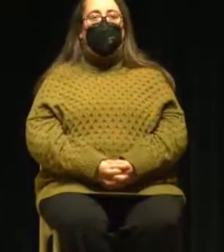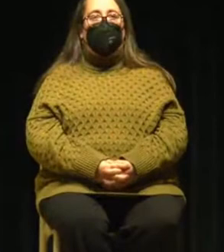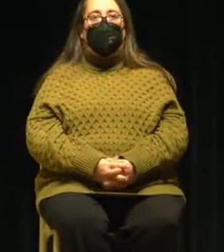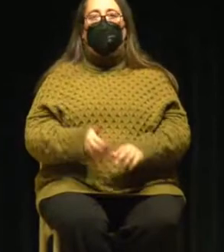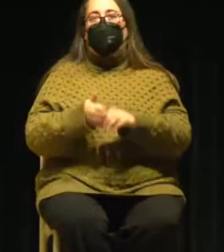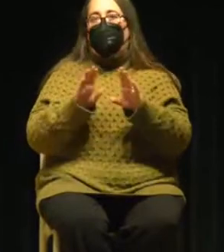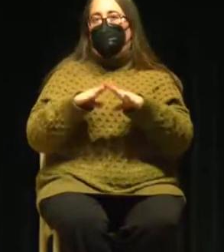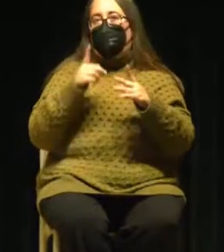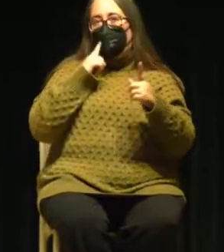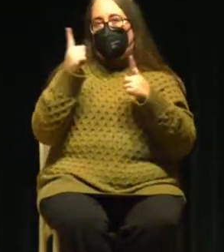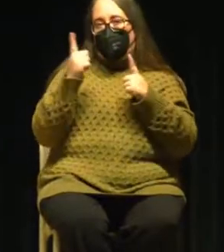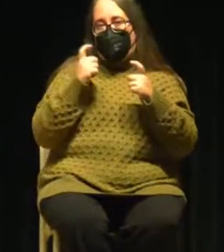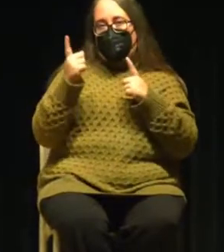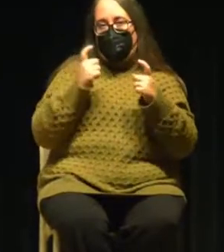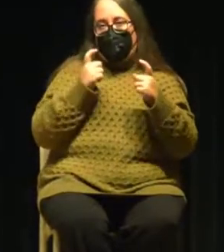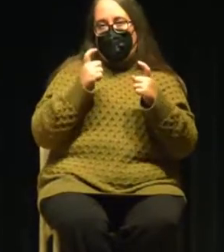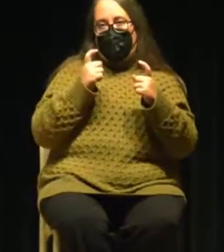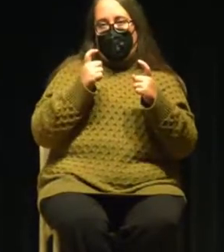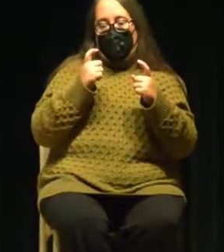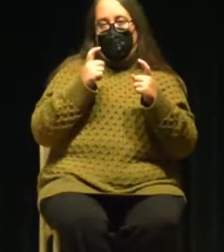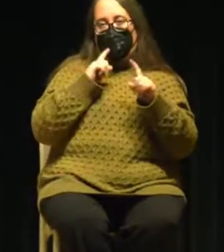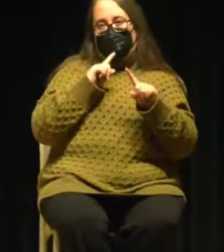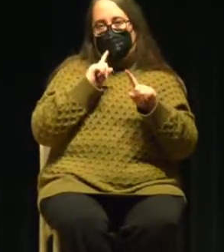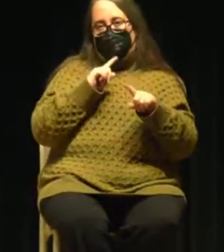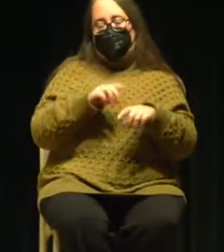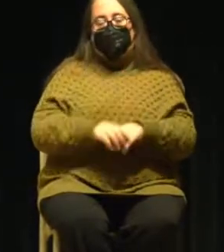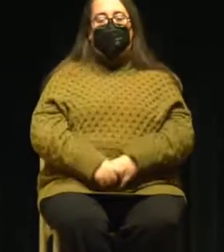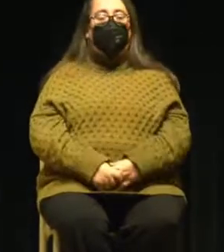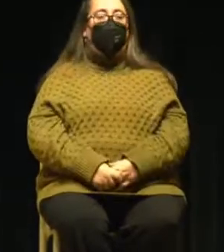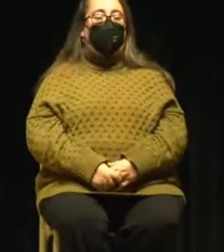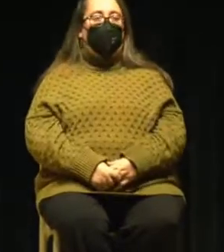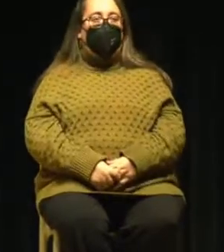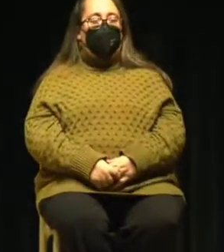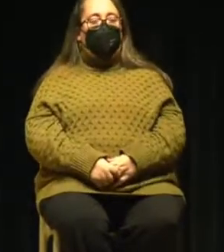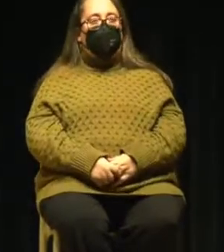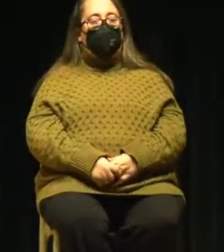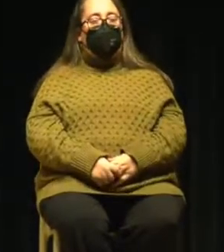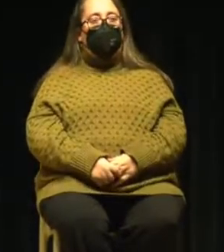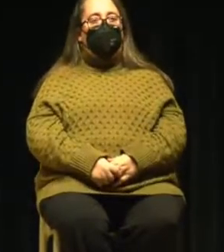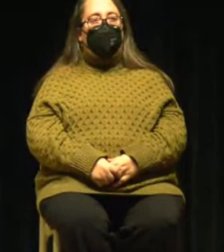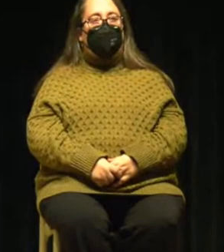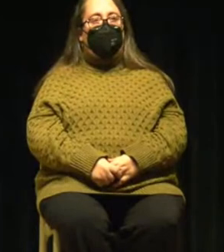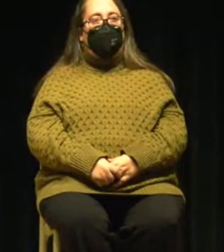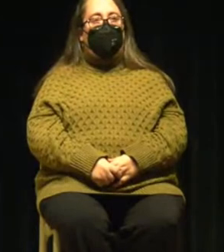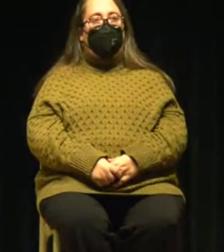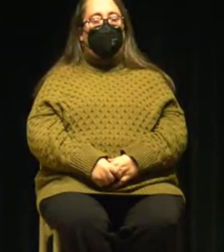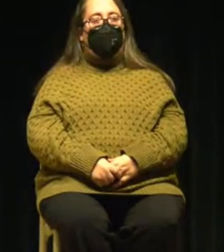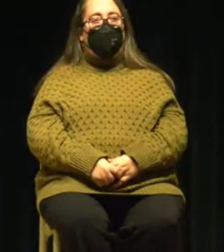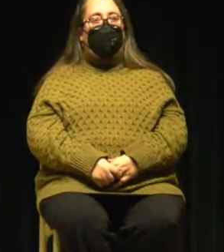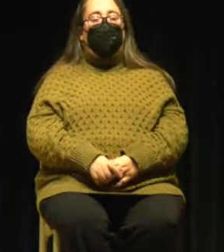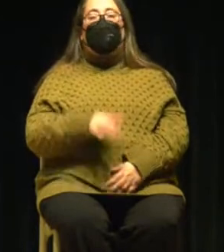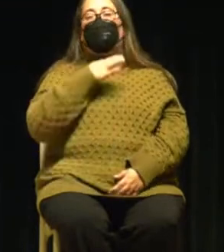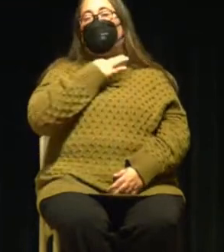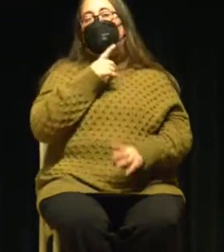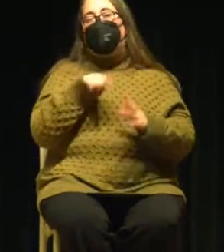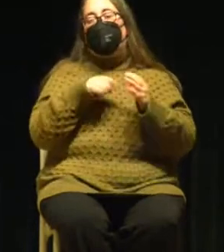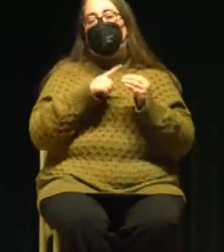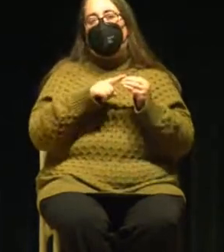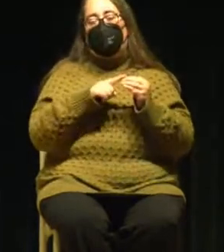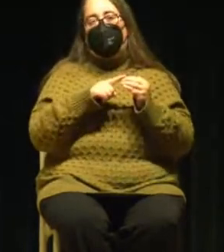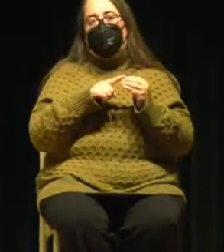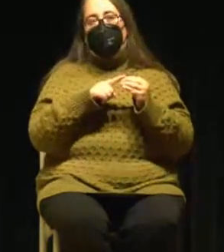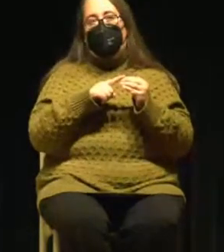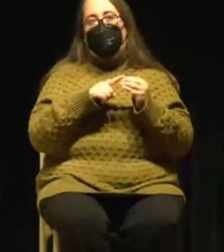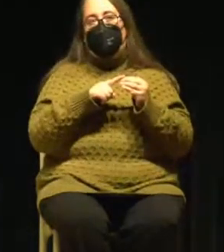before I open it up to the audience for questions and comments, I'm curious about, you know, this